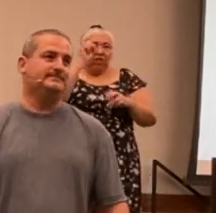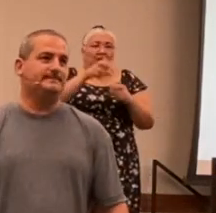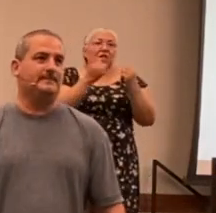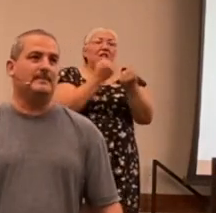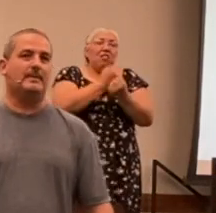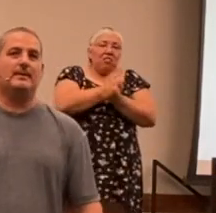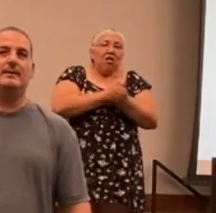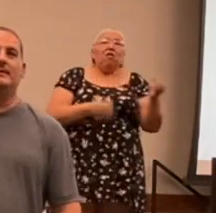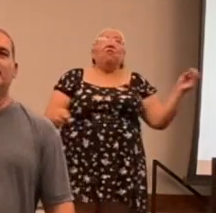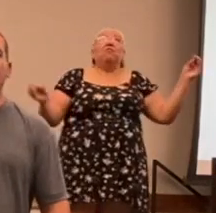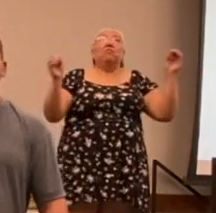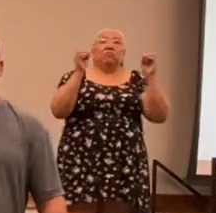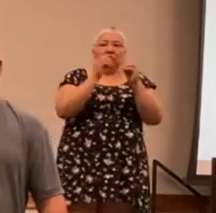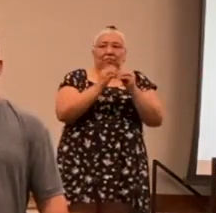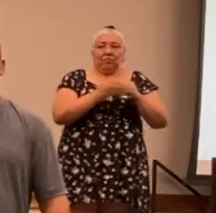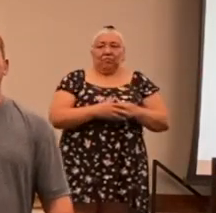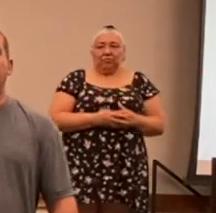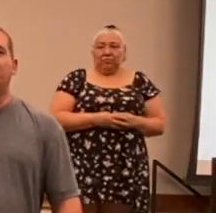harder.